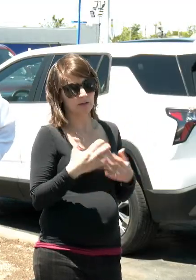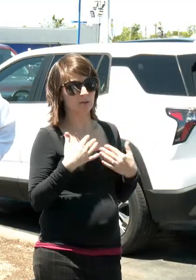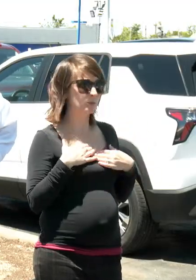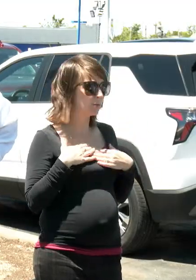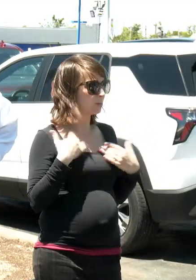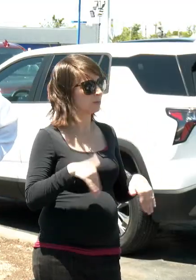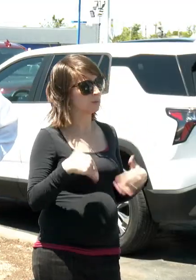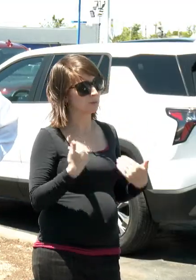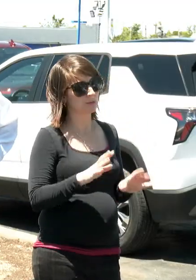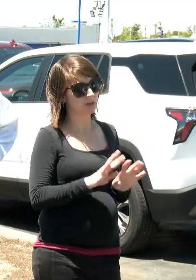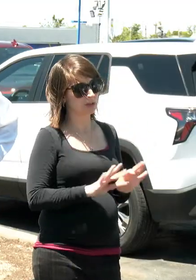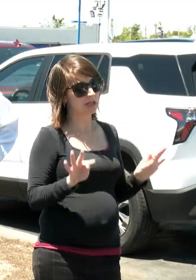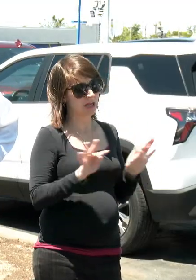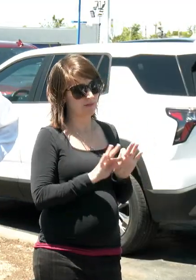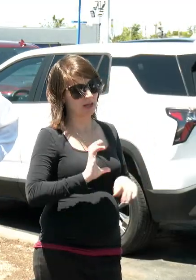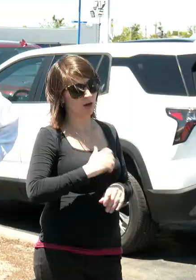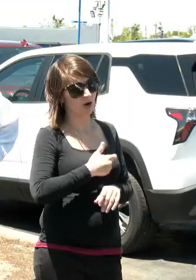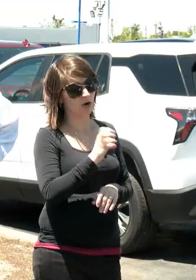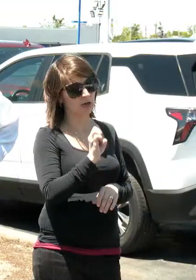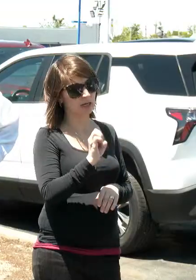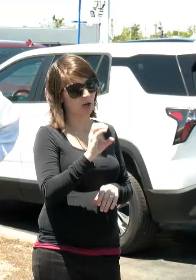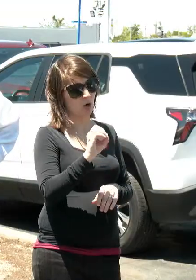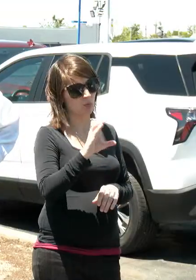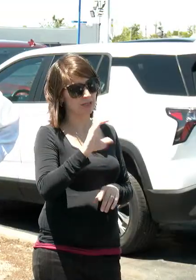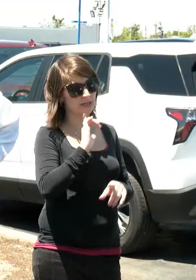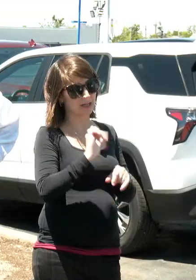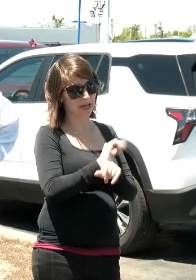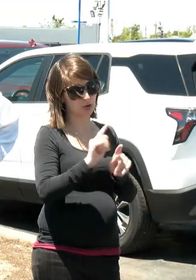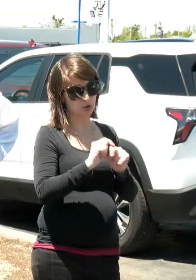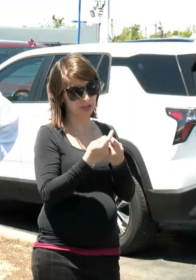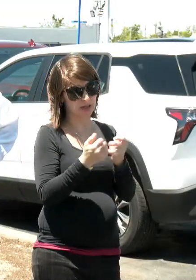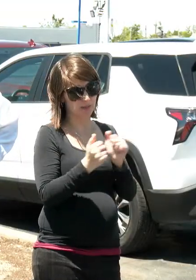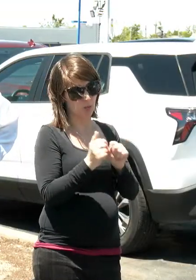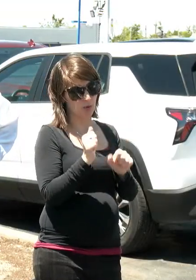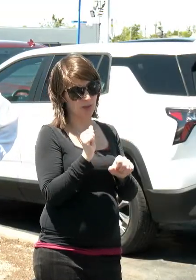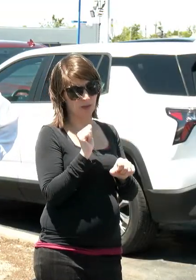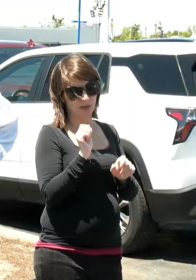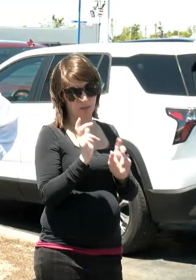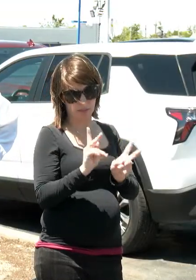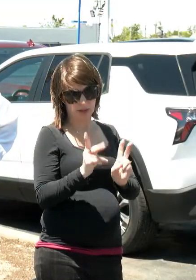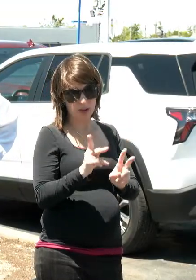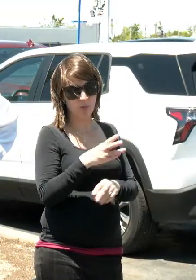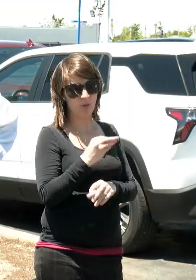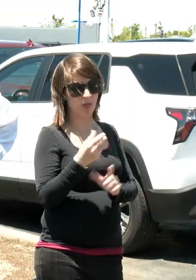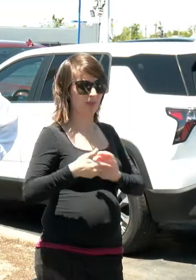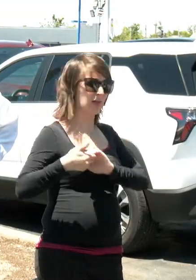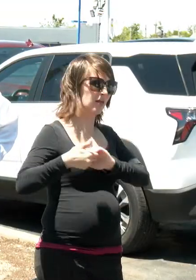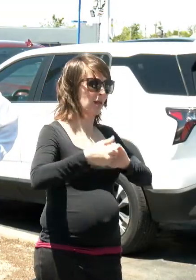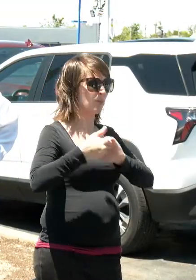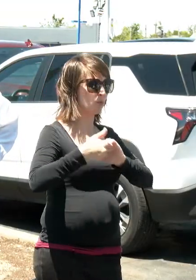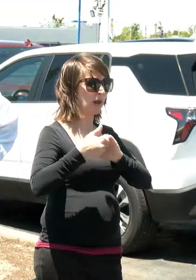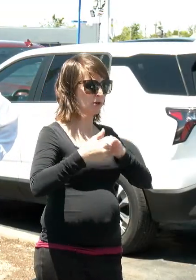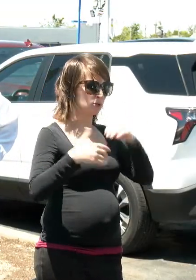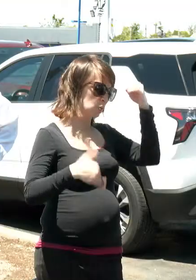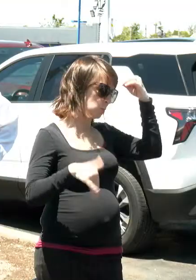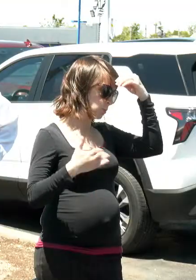very significant. Our EOC is teaming with people, and the collaboration is truly phenomenal. Mary, you've been